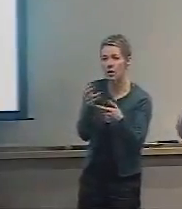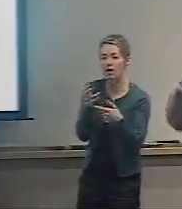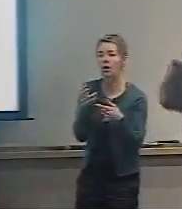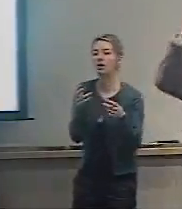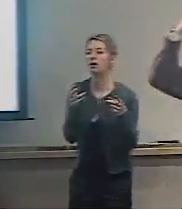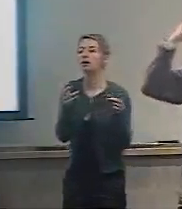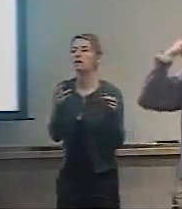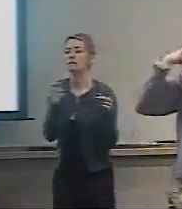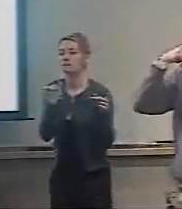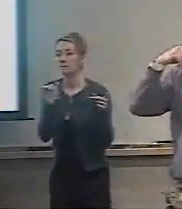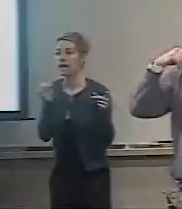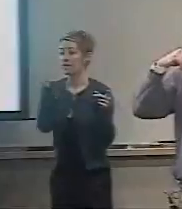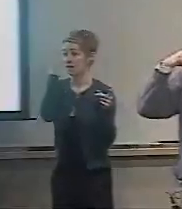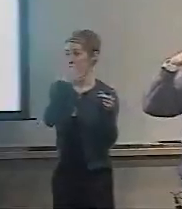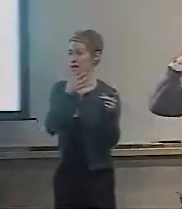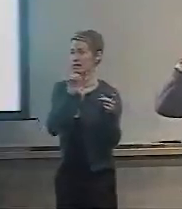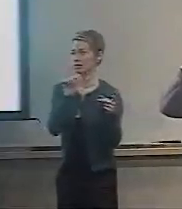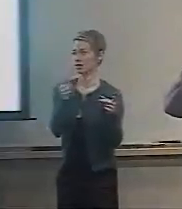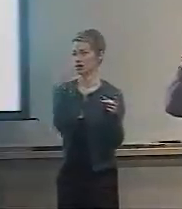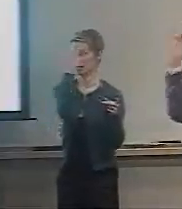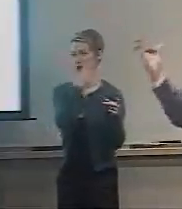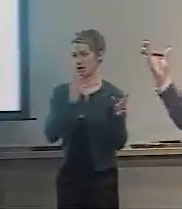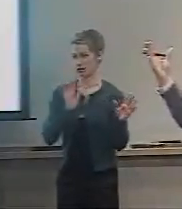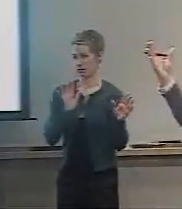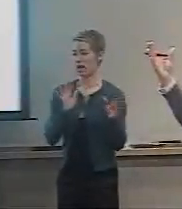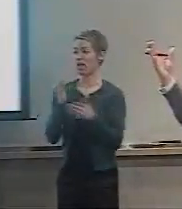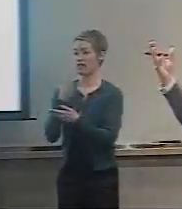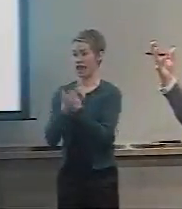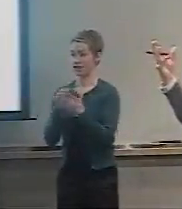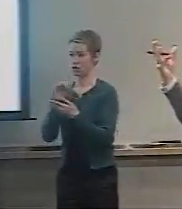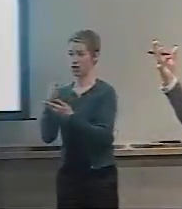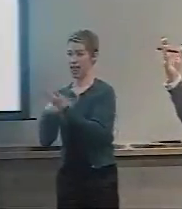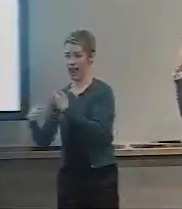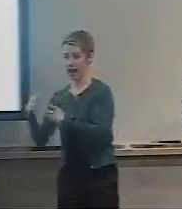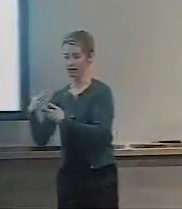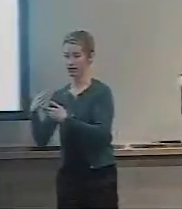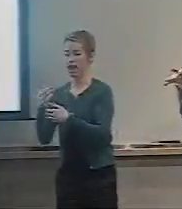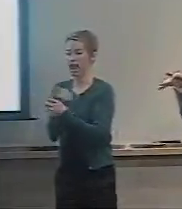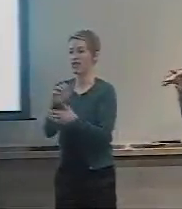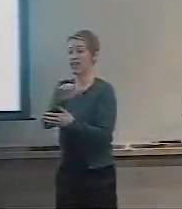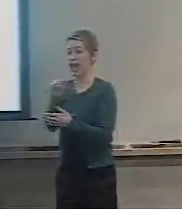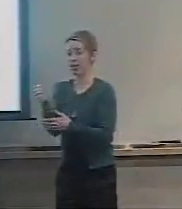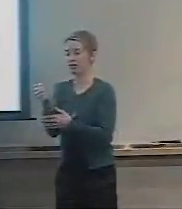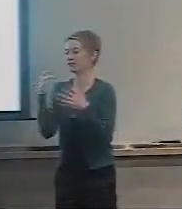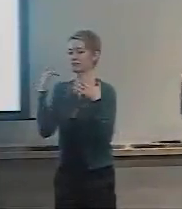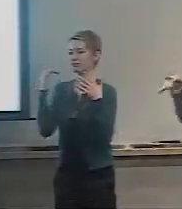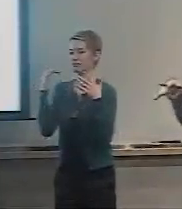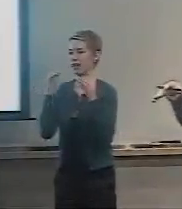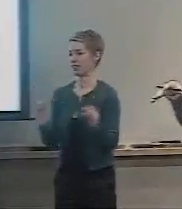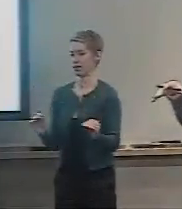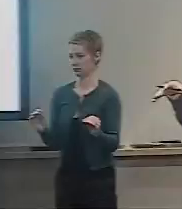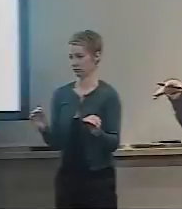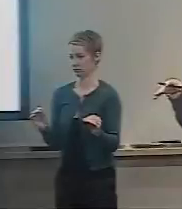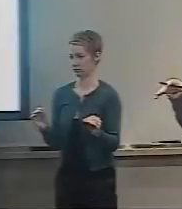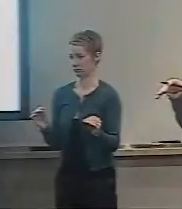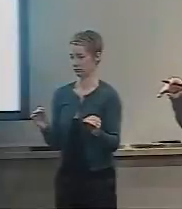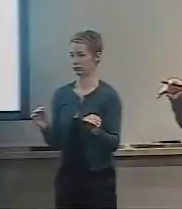Yeah, the face would be just the face, and the hands would be the hands, and then everything else would be nothing. We're not going to count at